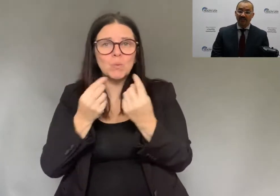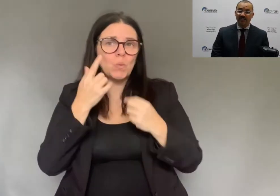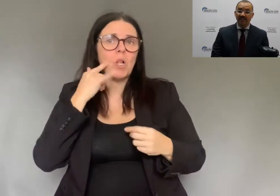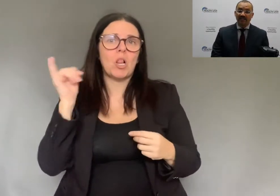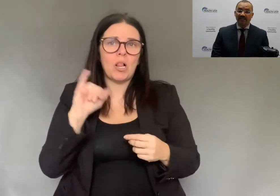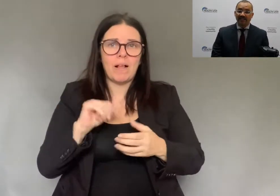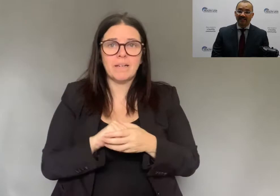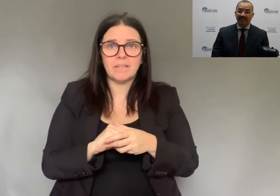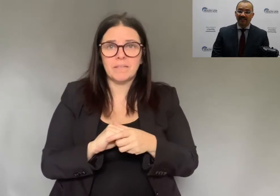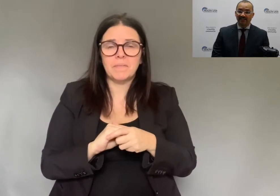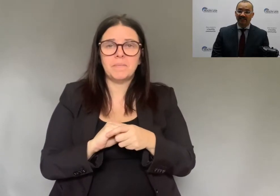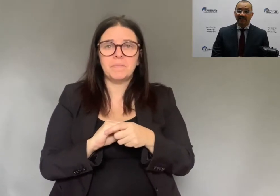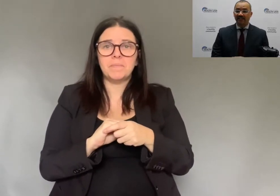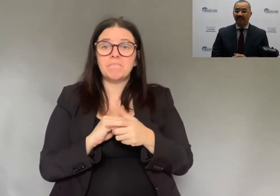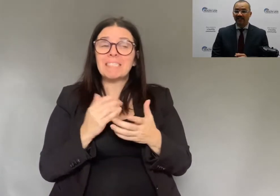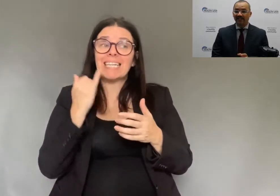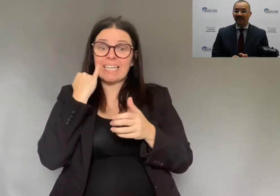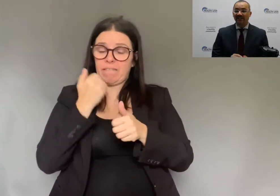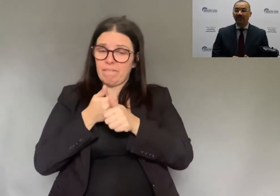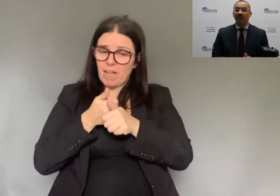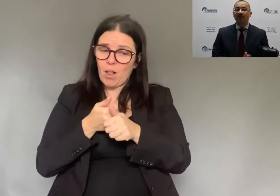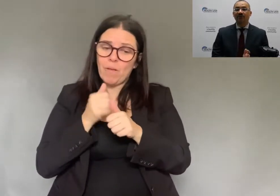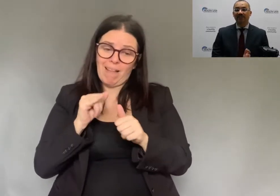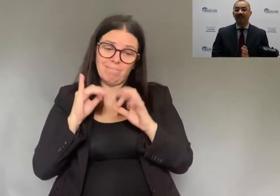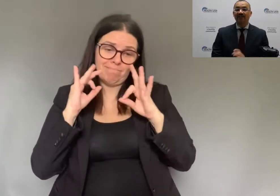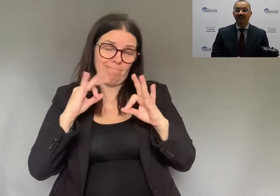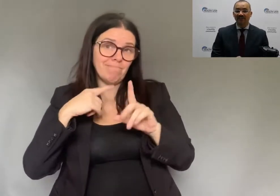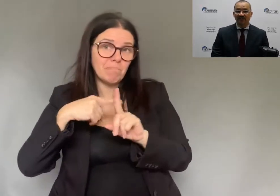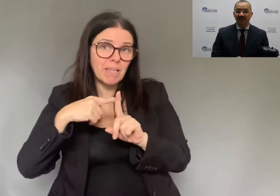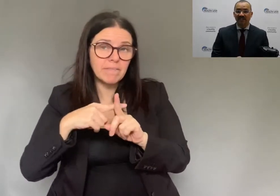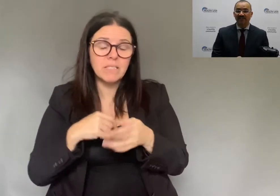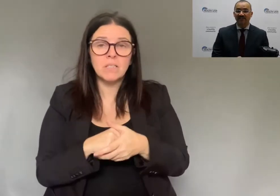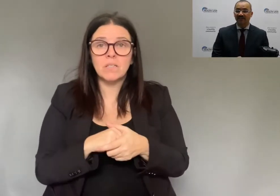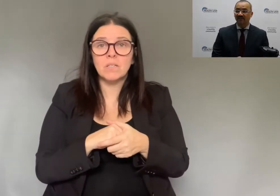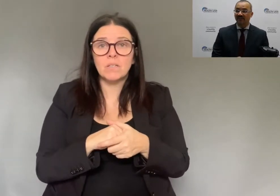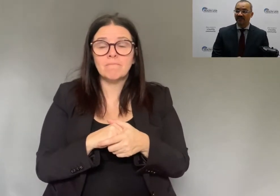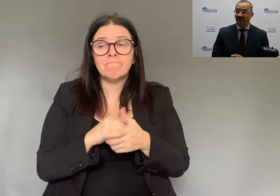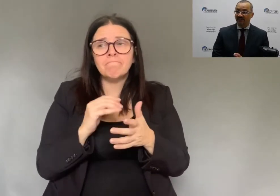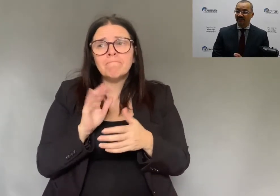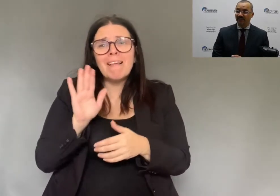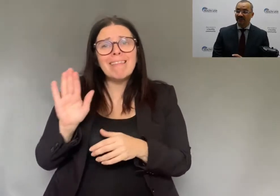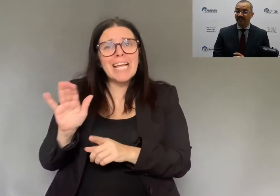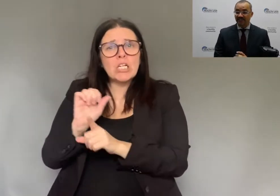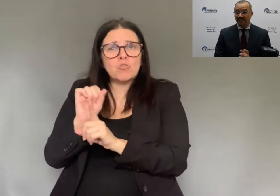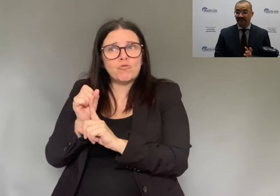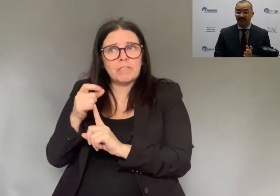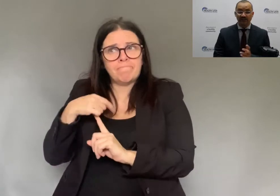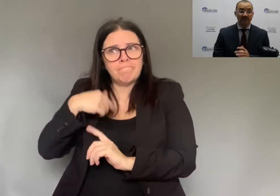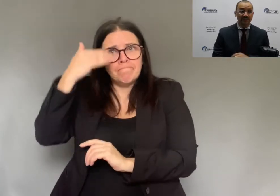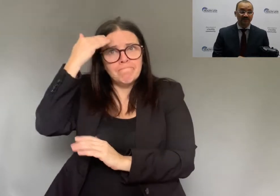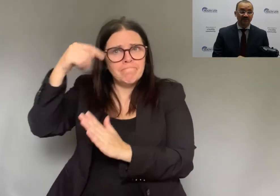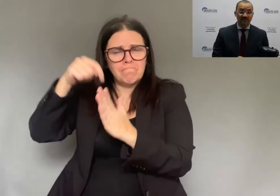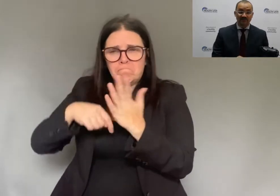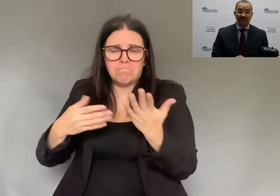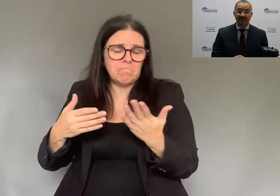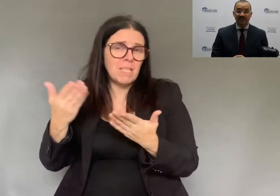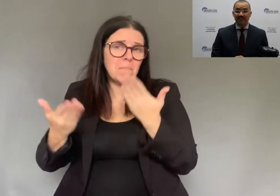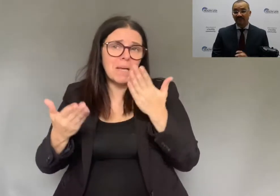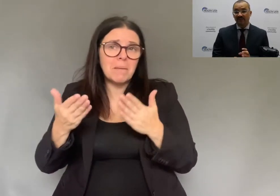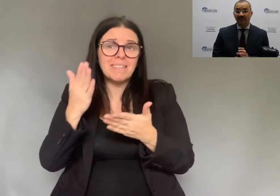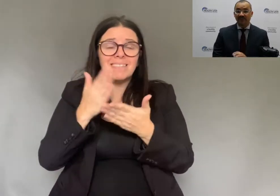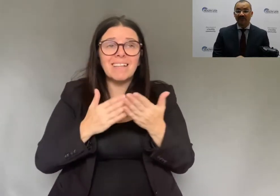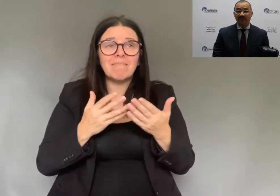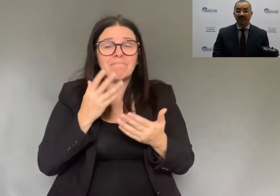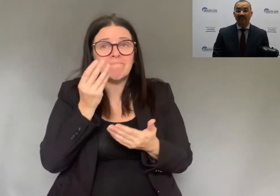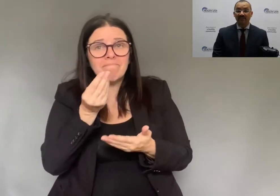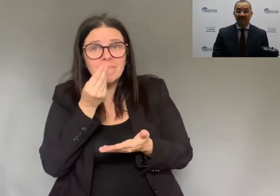good. And we don't know those individual circumstances. If someone is out there and doing some of those groceries, even